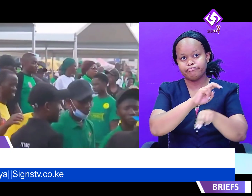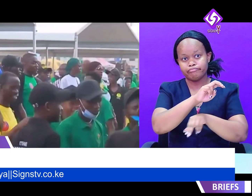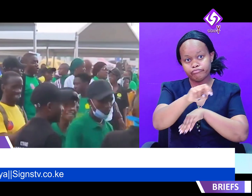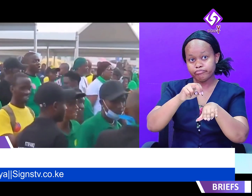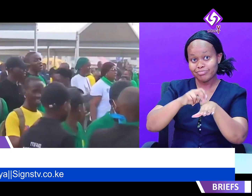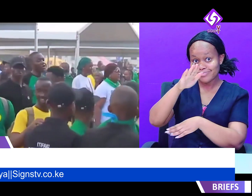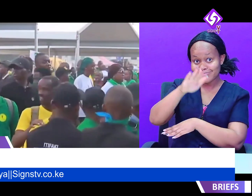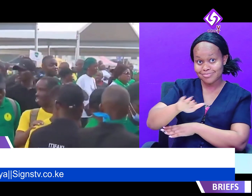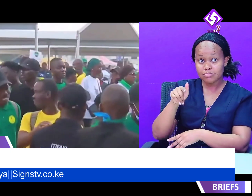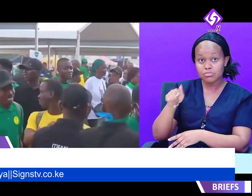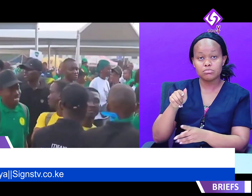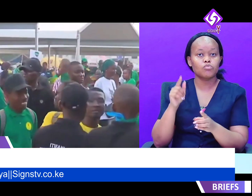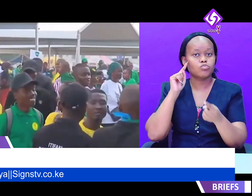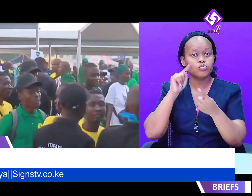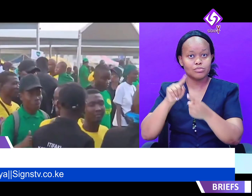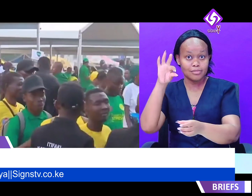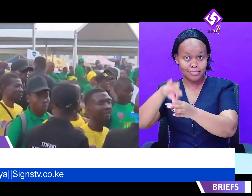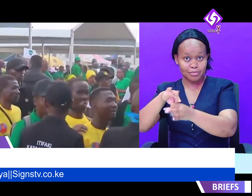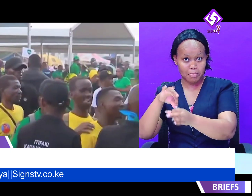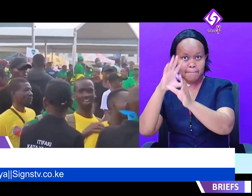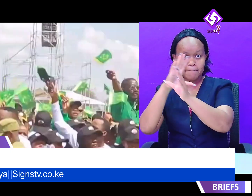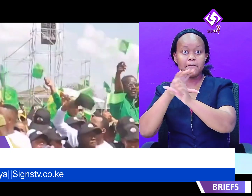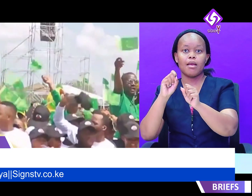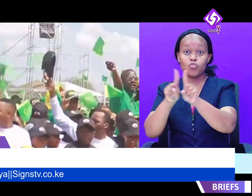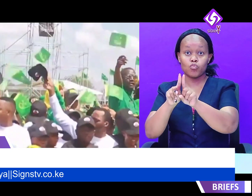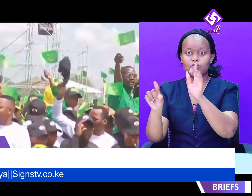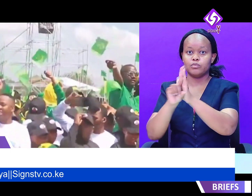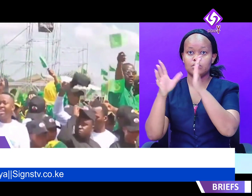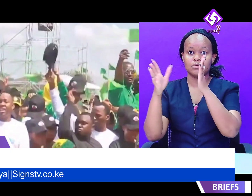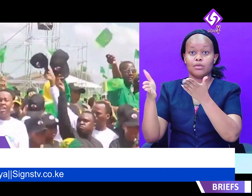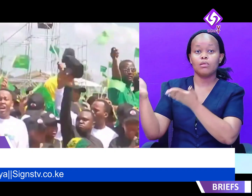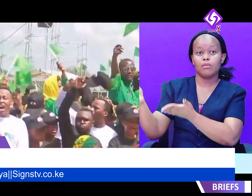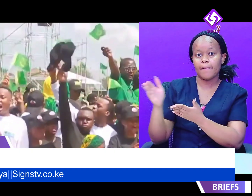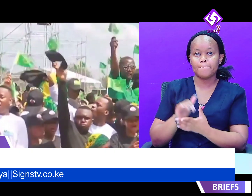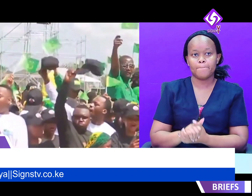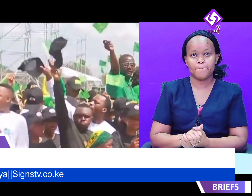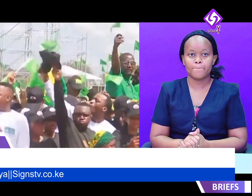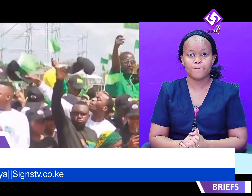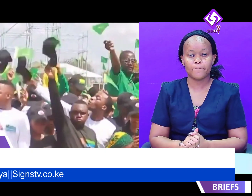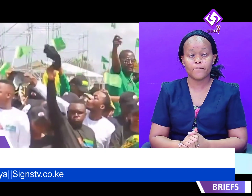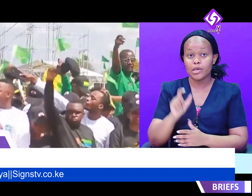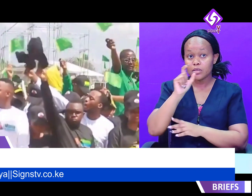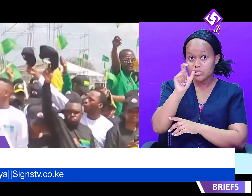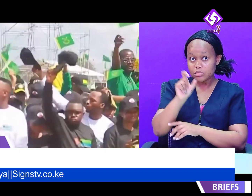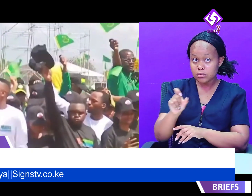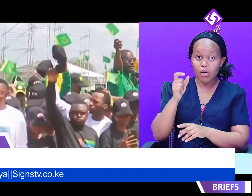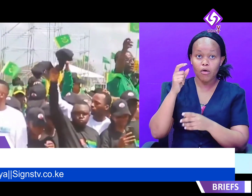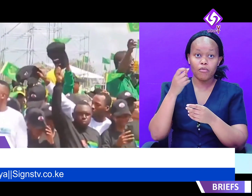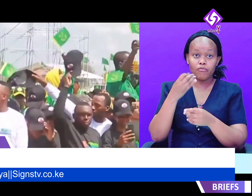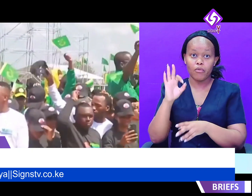Voters are casting ballots for the president, members of the 400-seat national parliament,